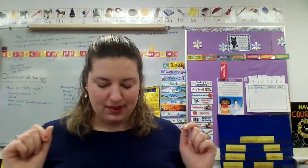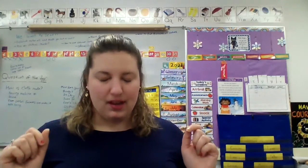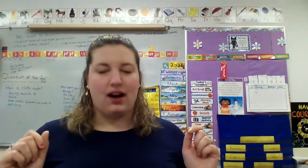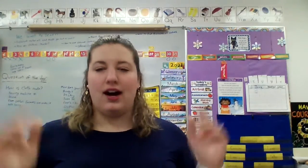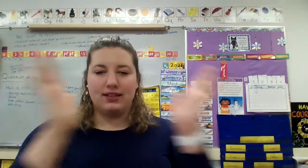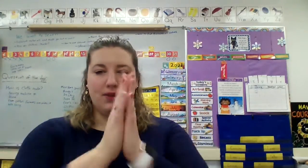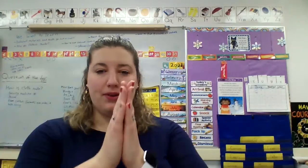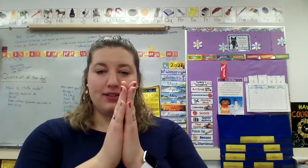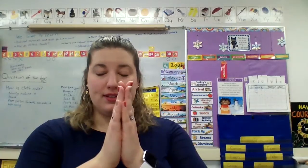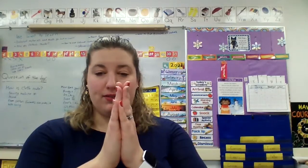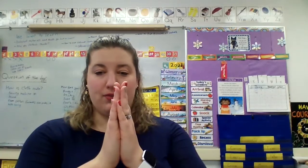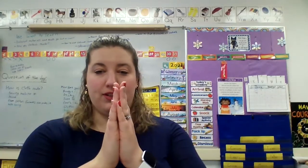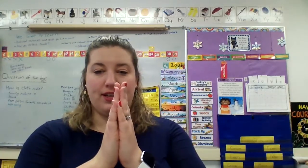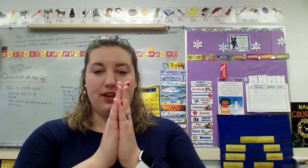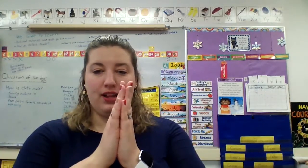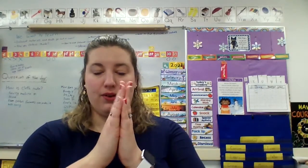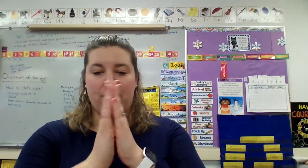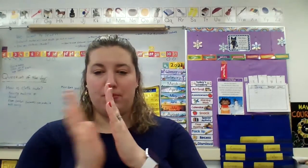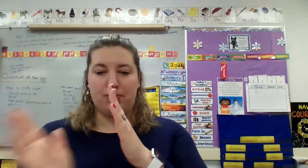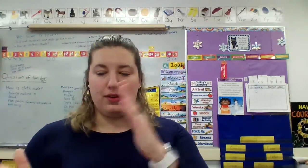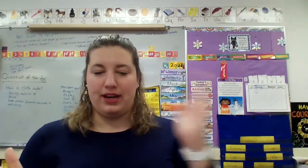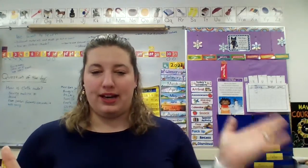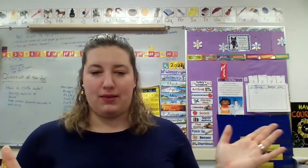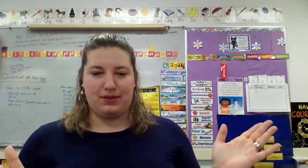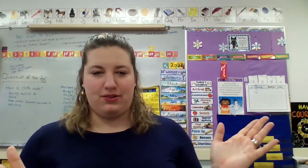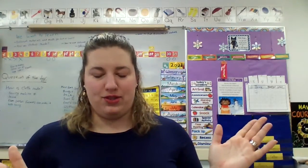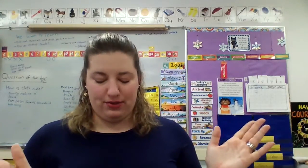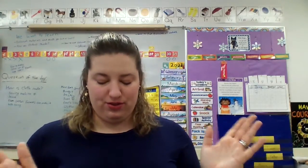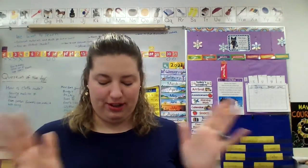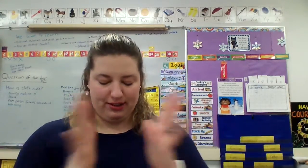Awesome, now we're going to start with the word together and then we're going to break it up into two sound chunks.